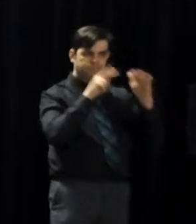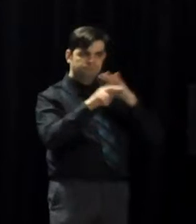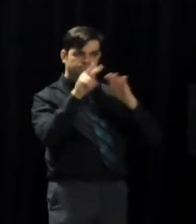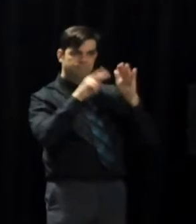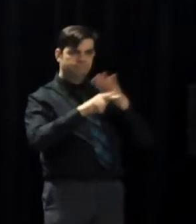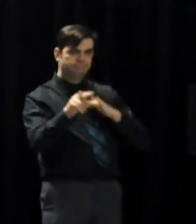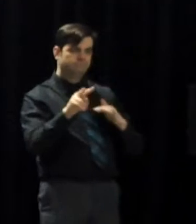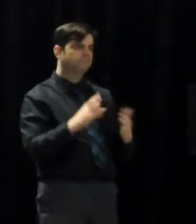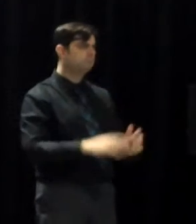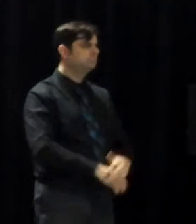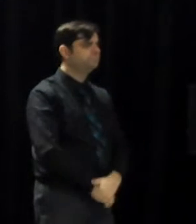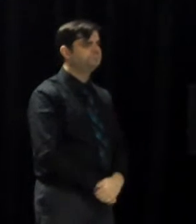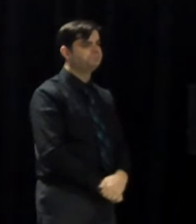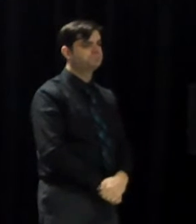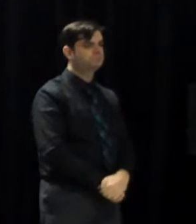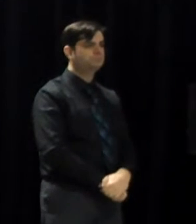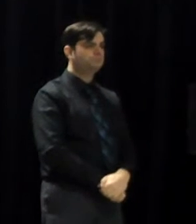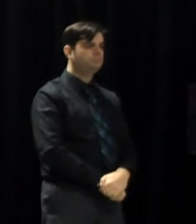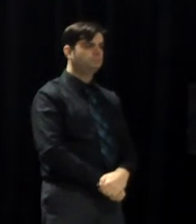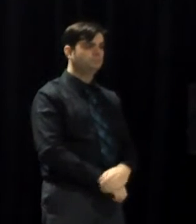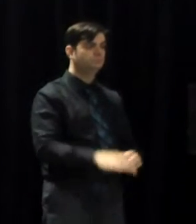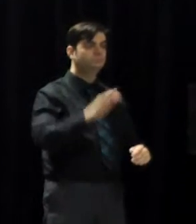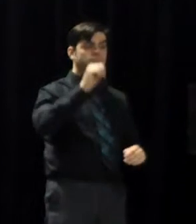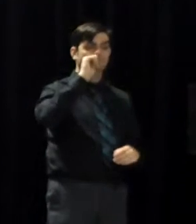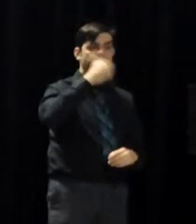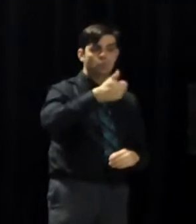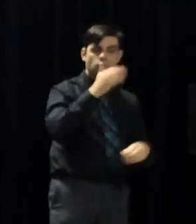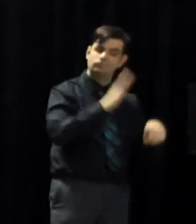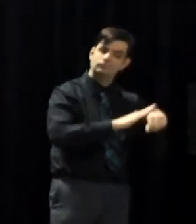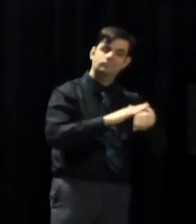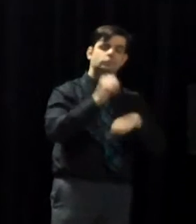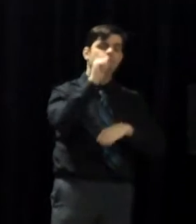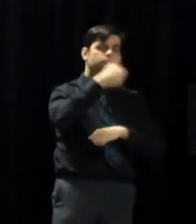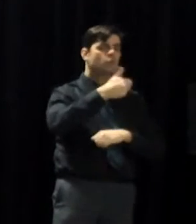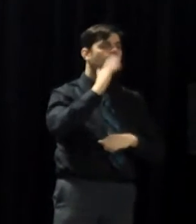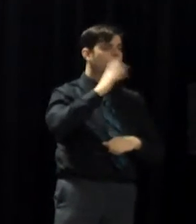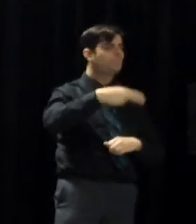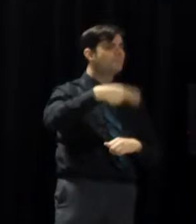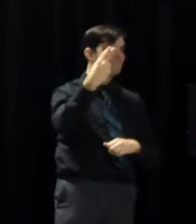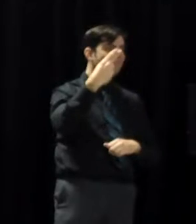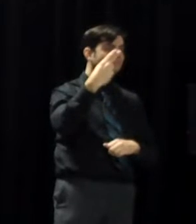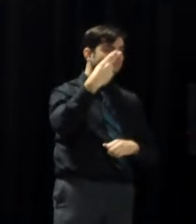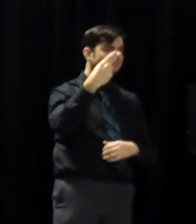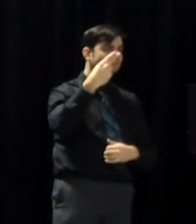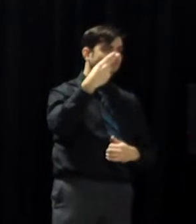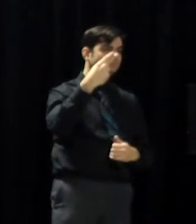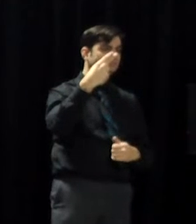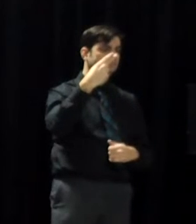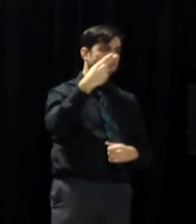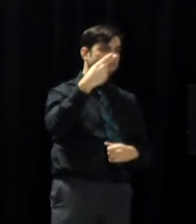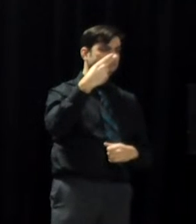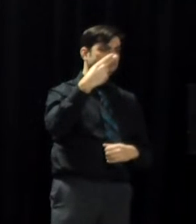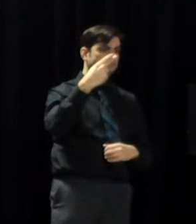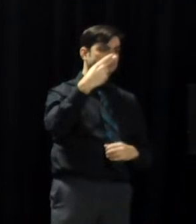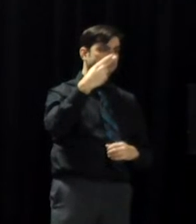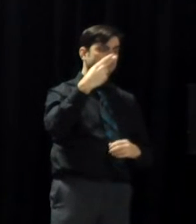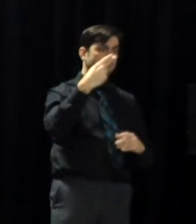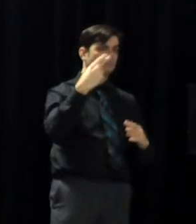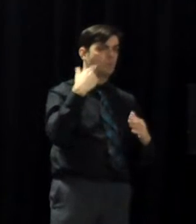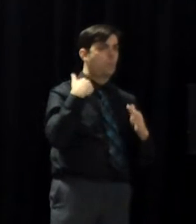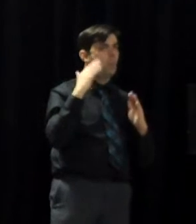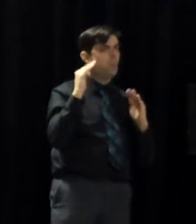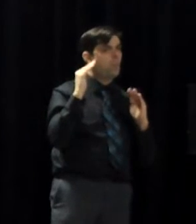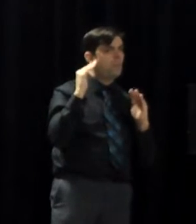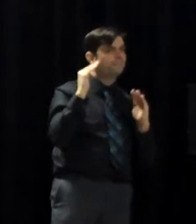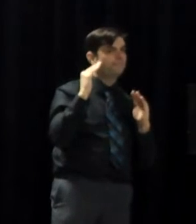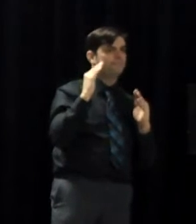hopefully it's an outlier and we'll come back down, but we're under a lot of pressure. Do you think 400? I think we'll see